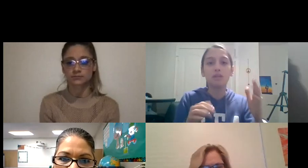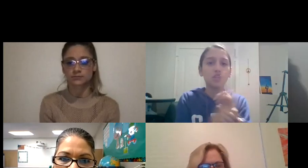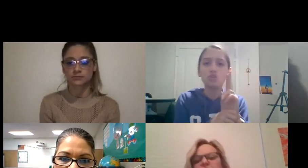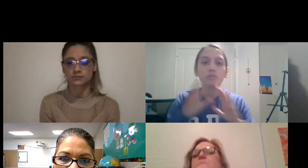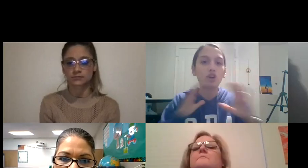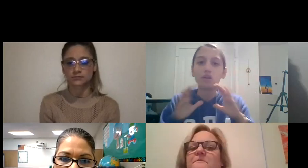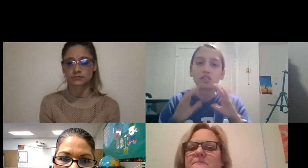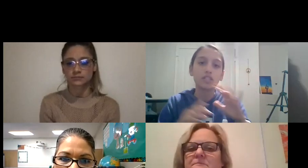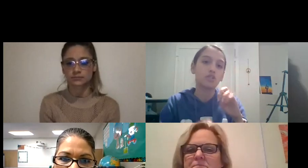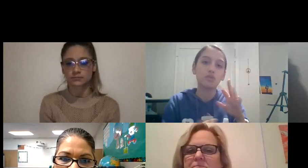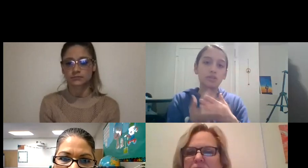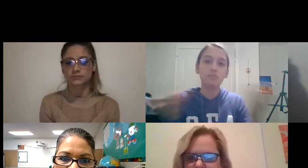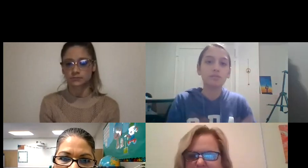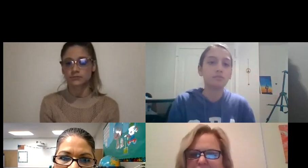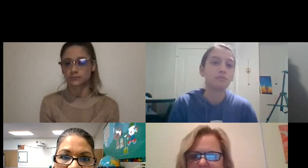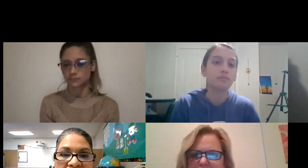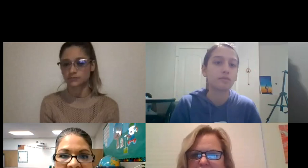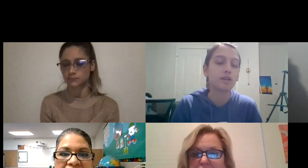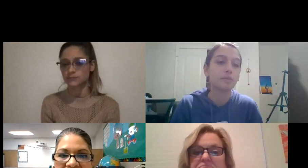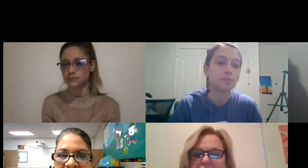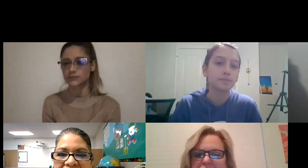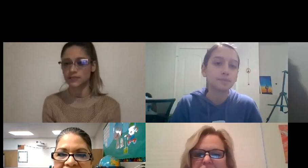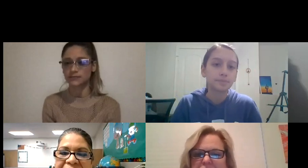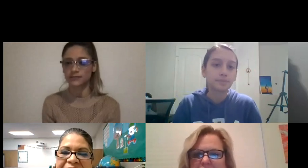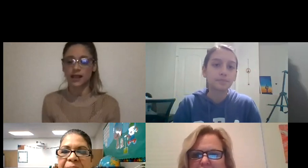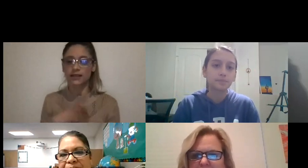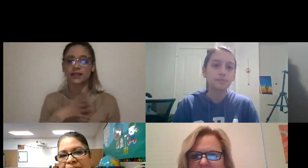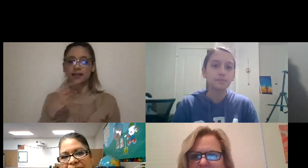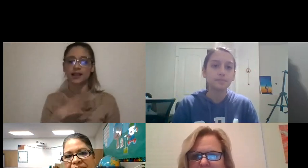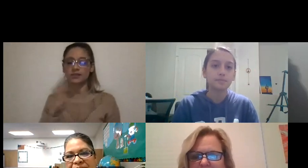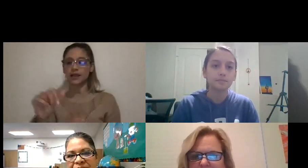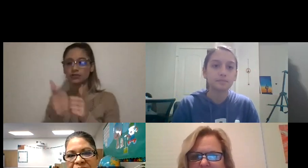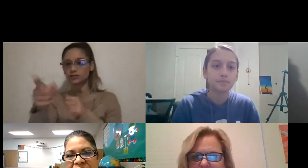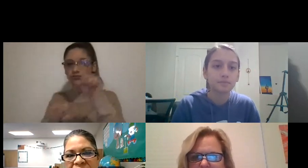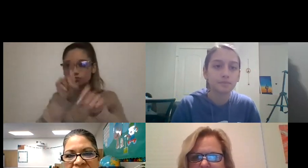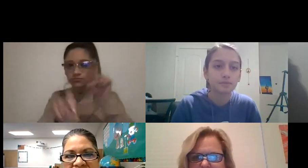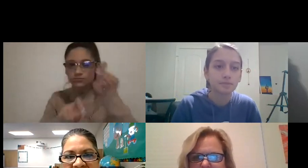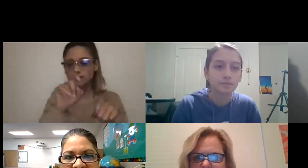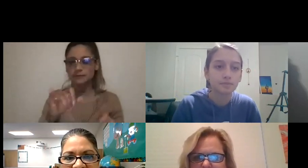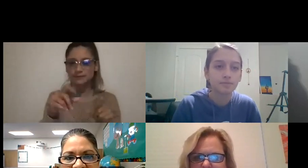them and maybe use them in conversation or something. Yeah.